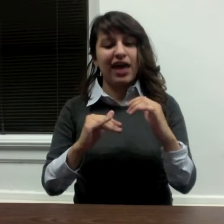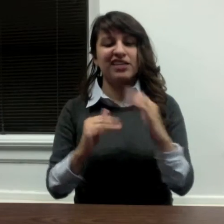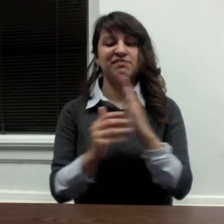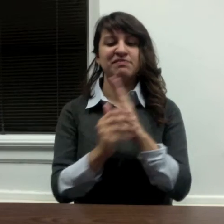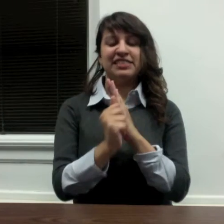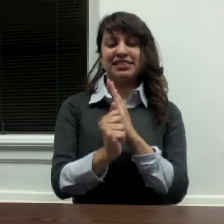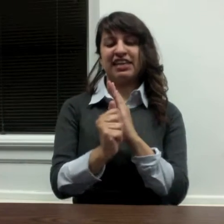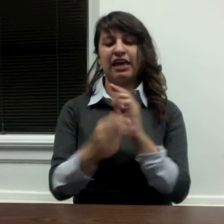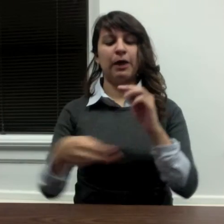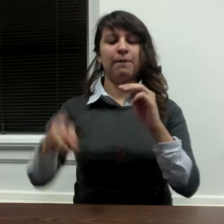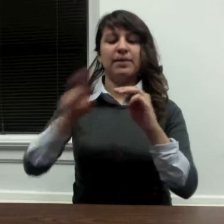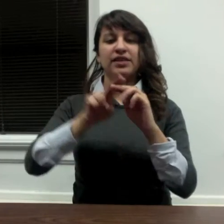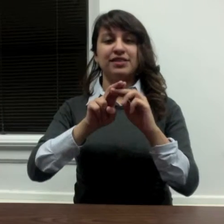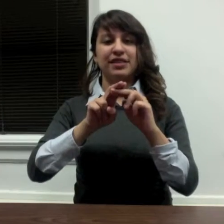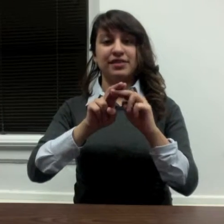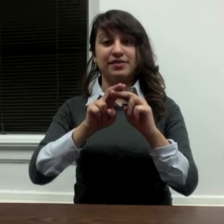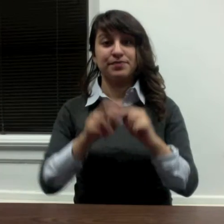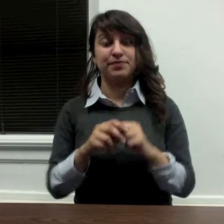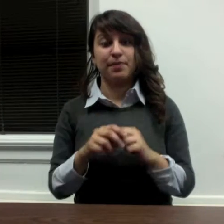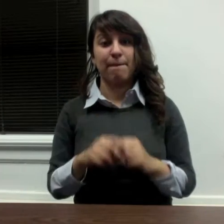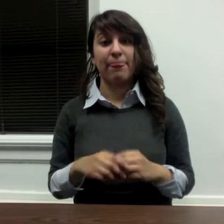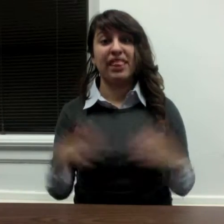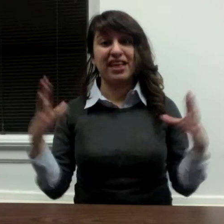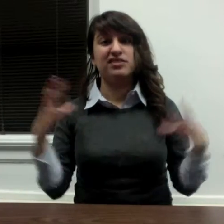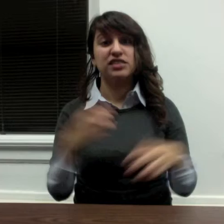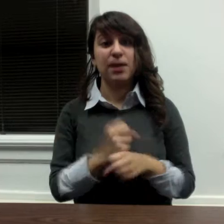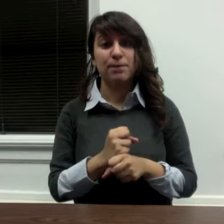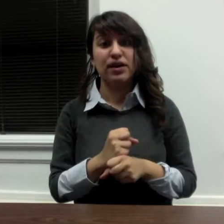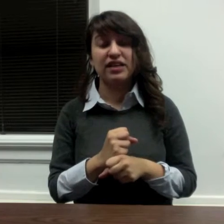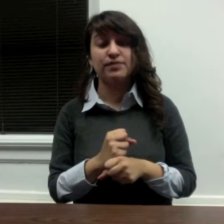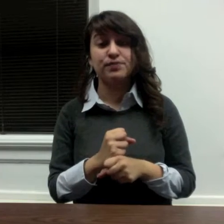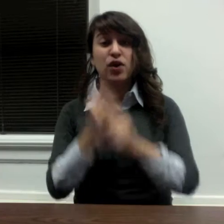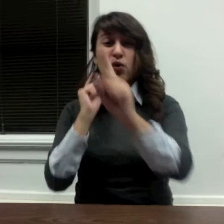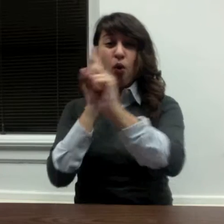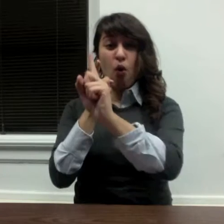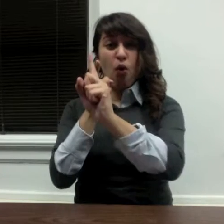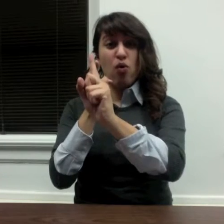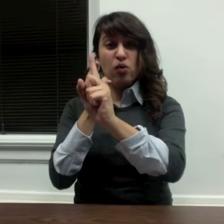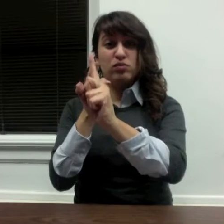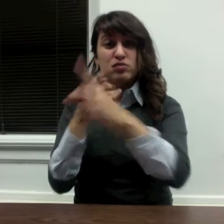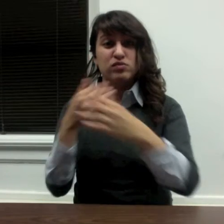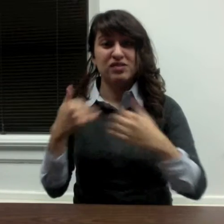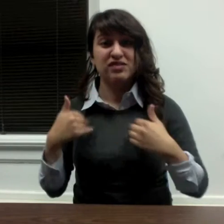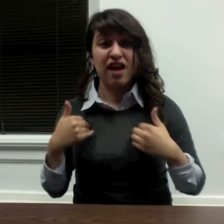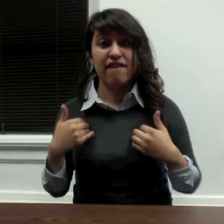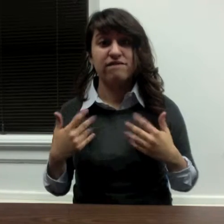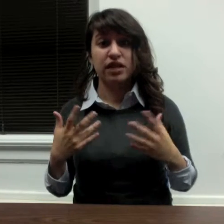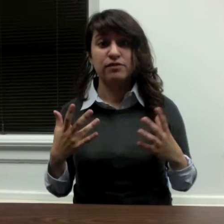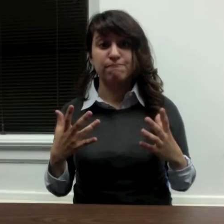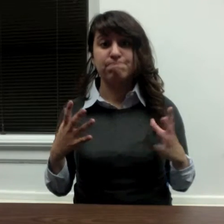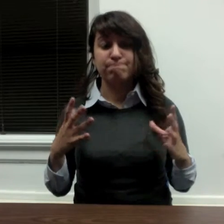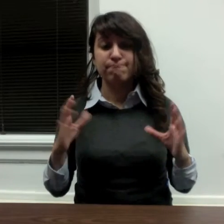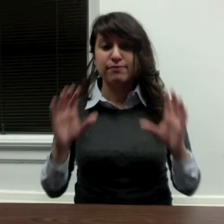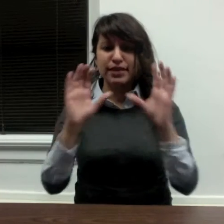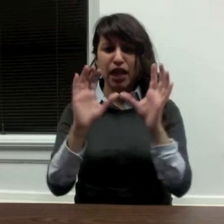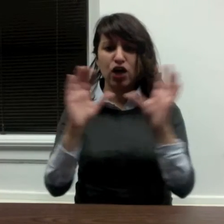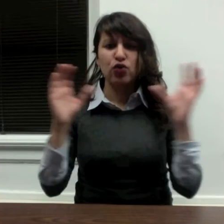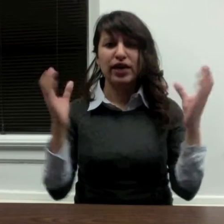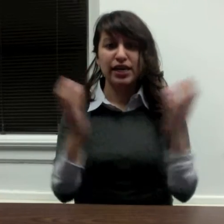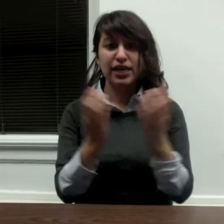In the summary, the goal is to have this curriculum that's being developed